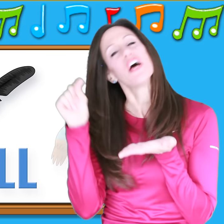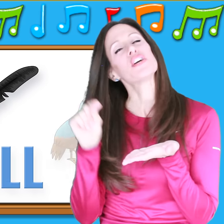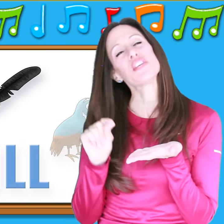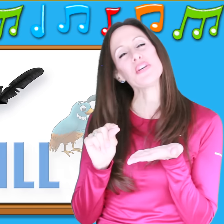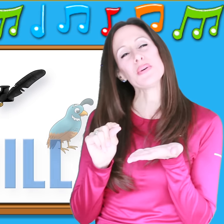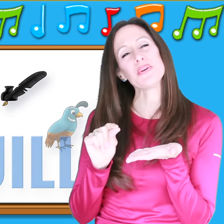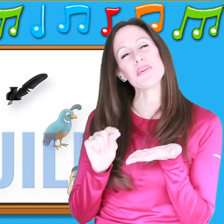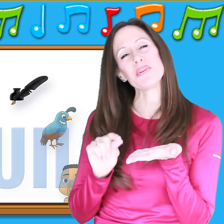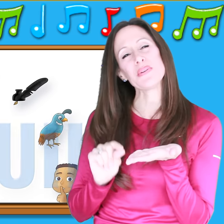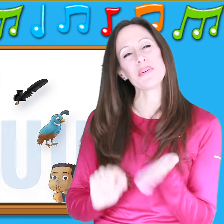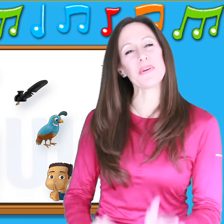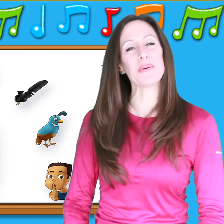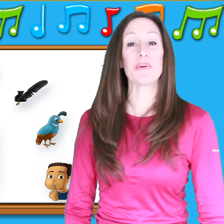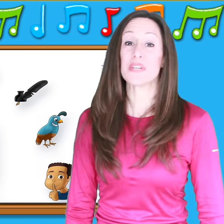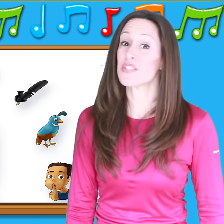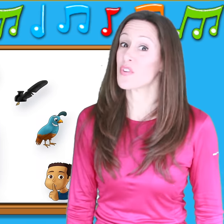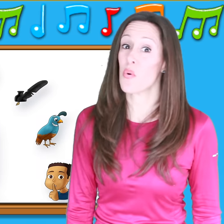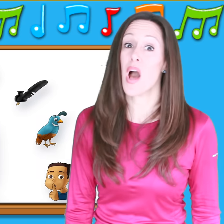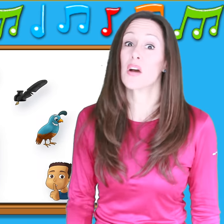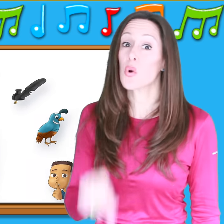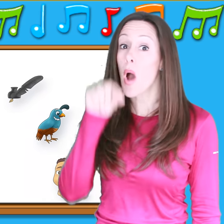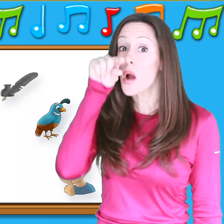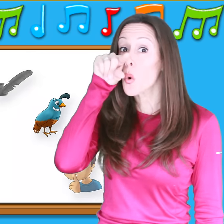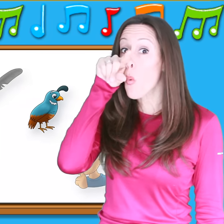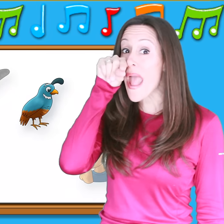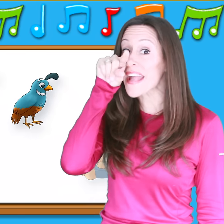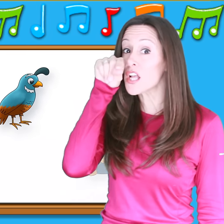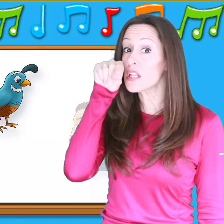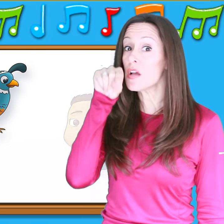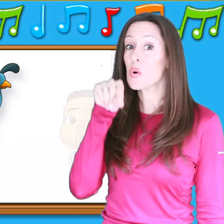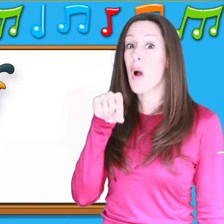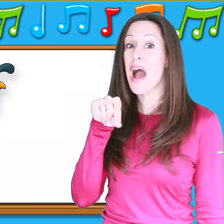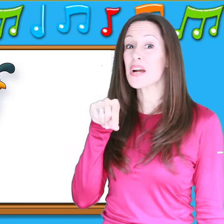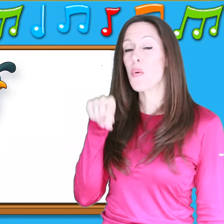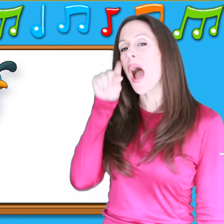Q is for qua, qua, quail, qua, qua,